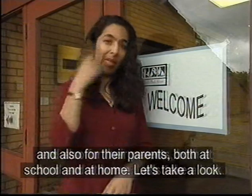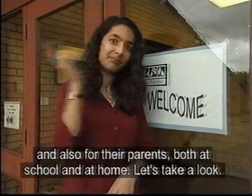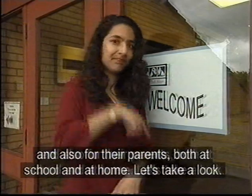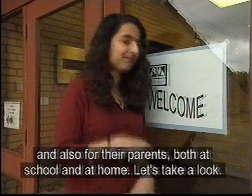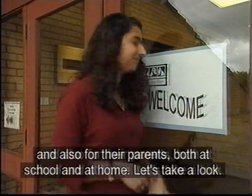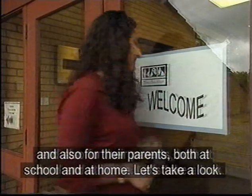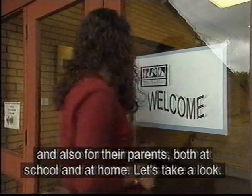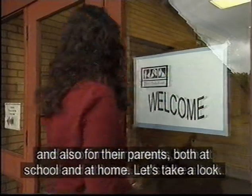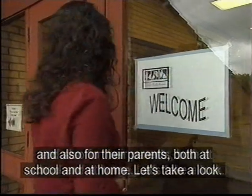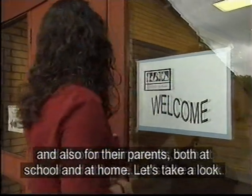look.